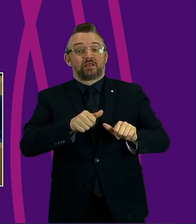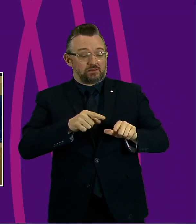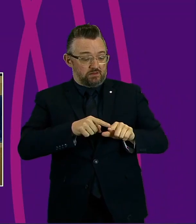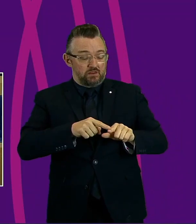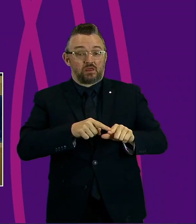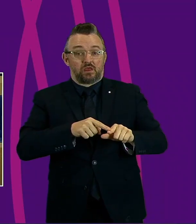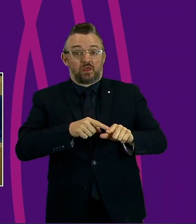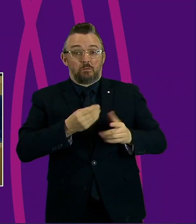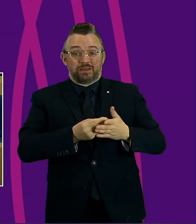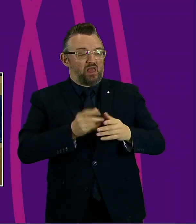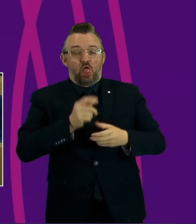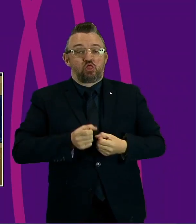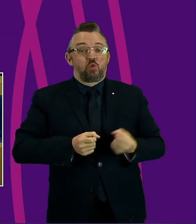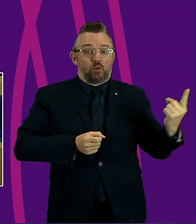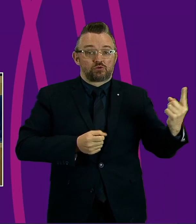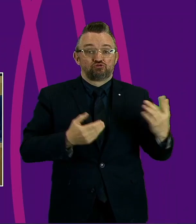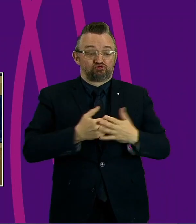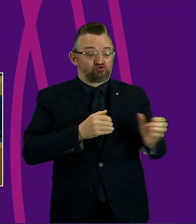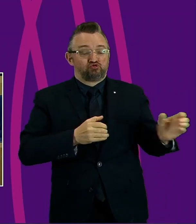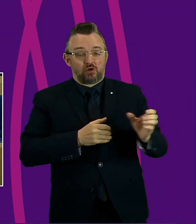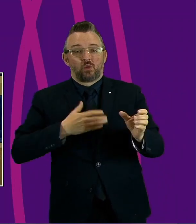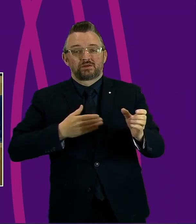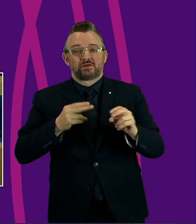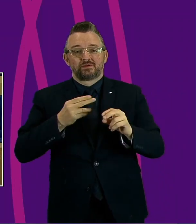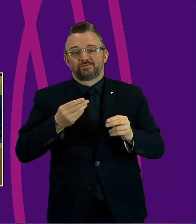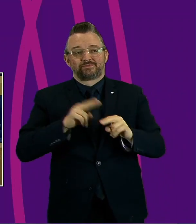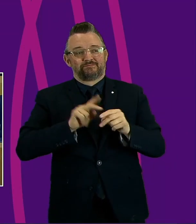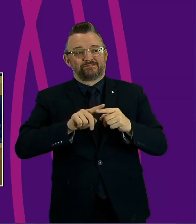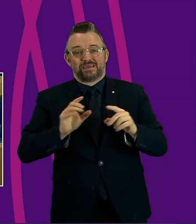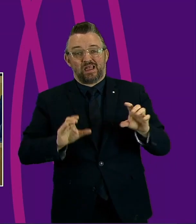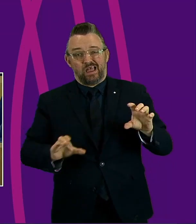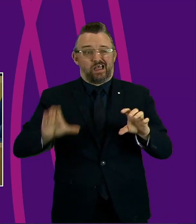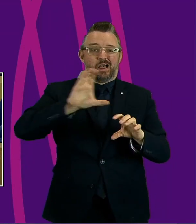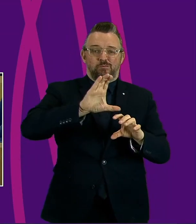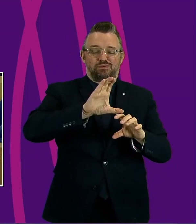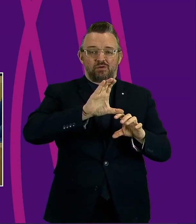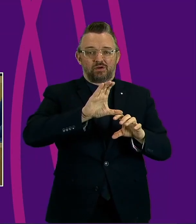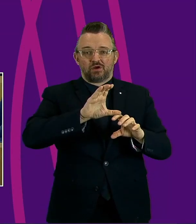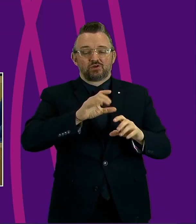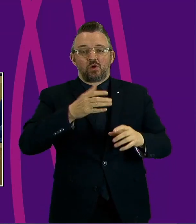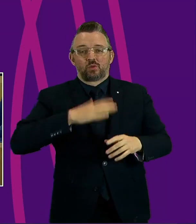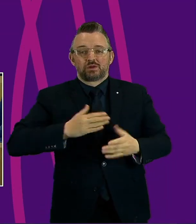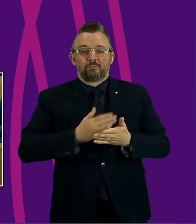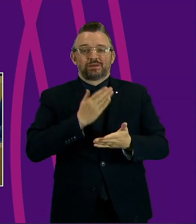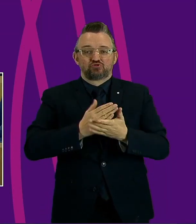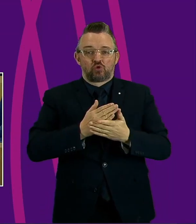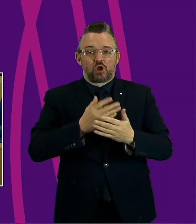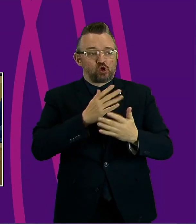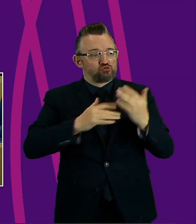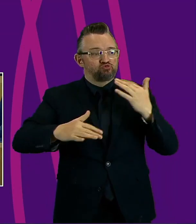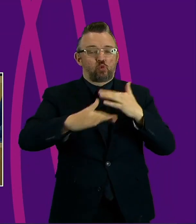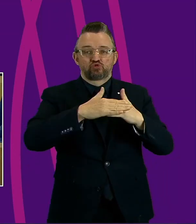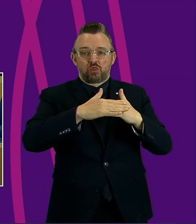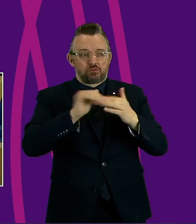to pay back the loan that they've taken out. We don't yet have the measures in place to ensure a socially just